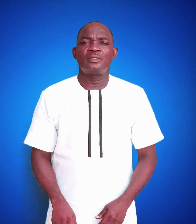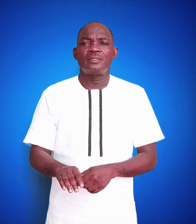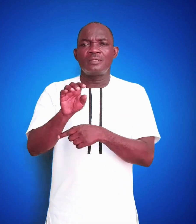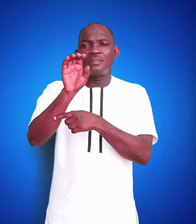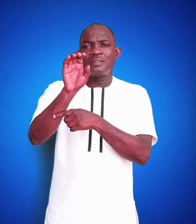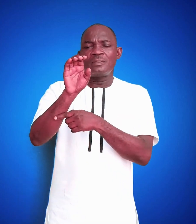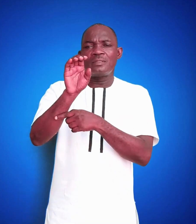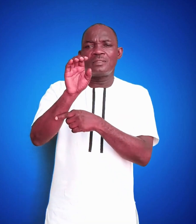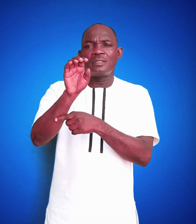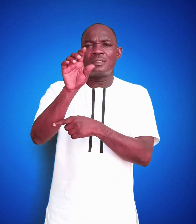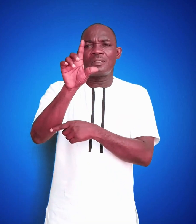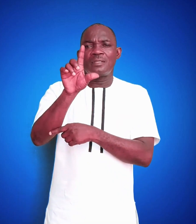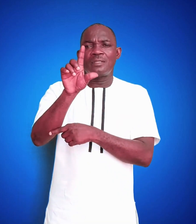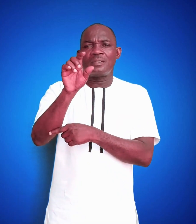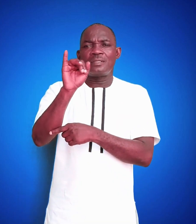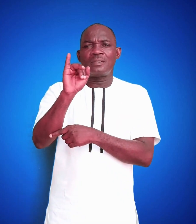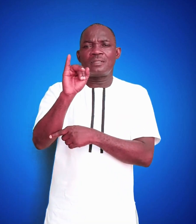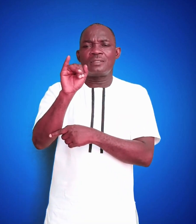CLIC,